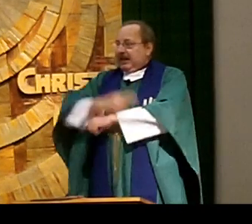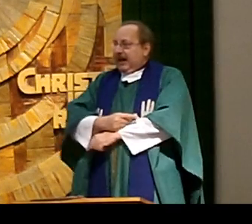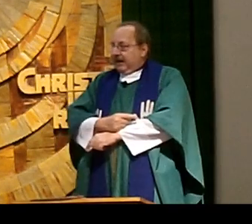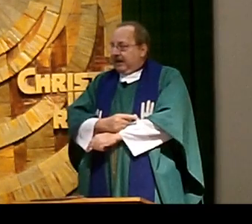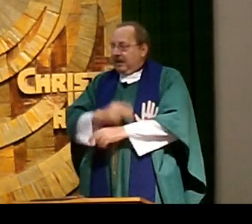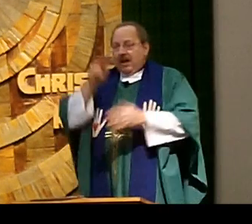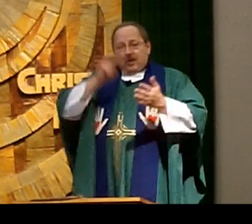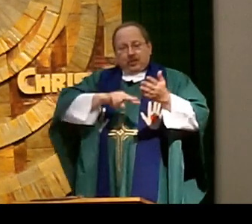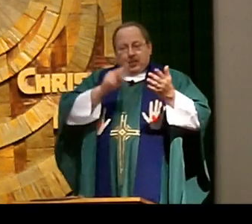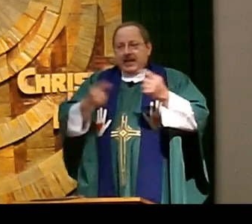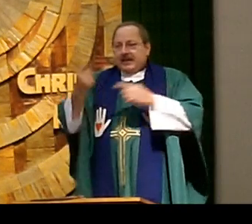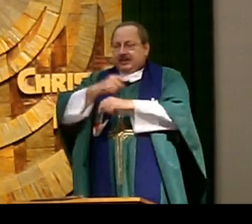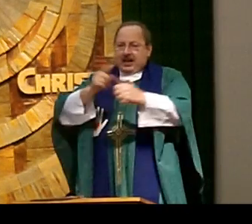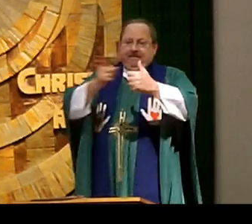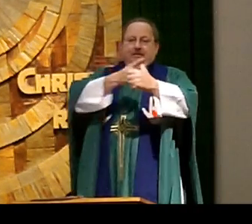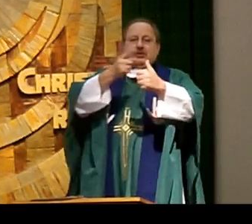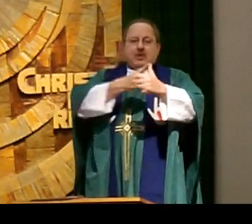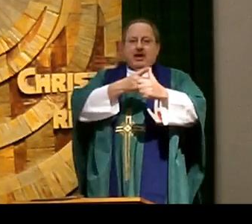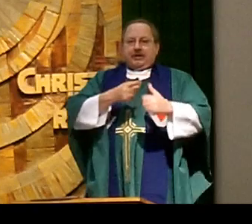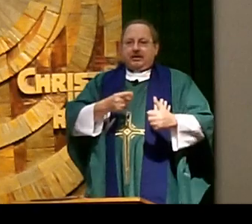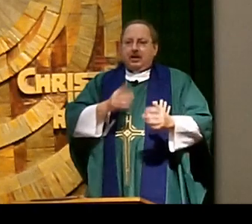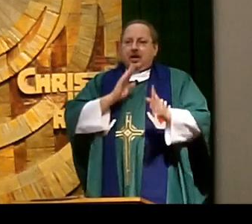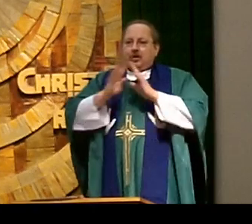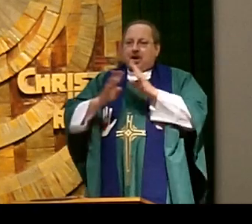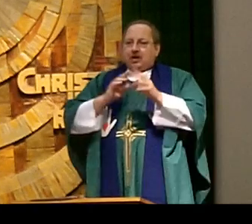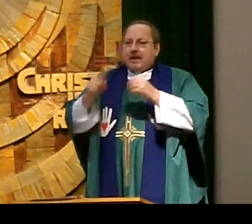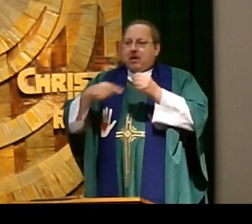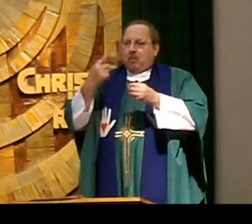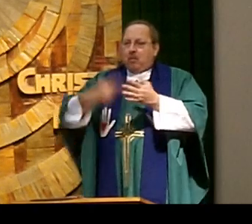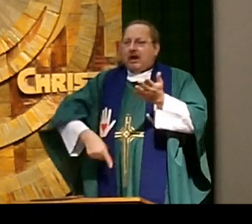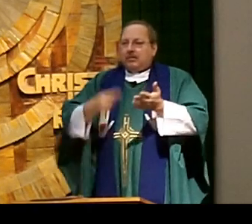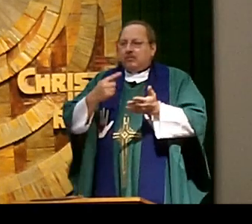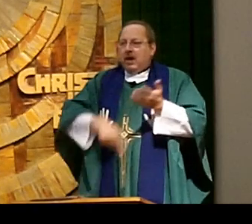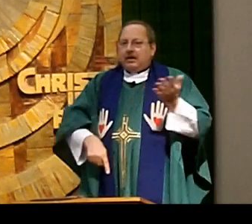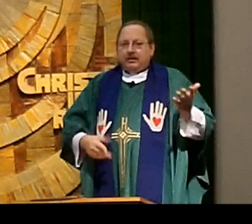today. The readings today. The first one, we talked about what?